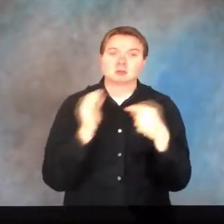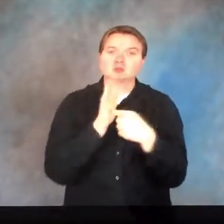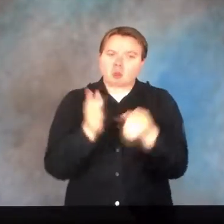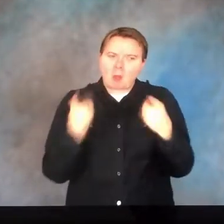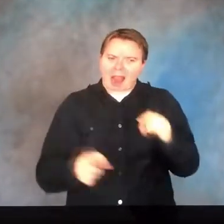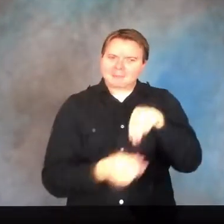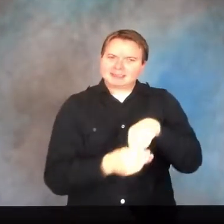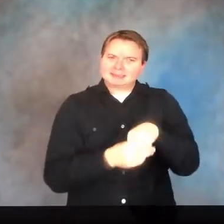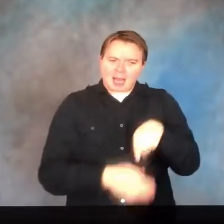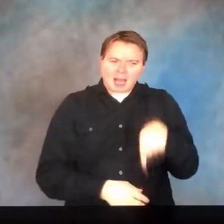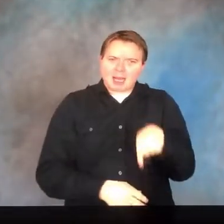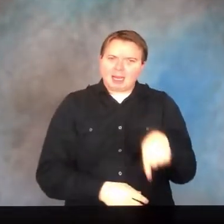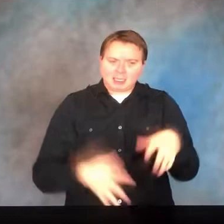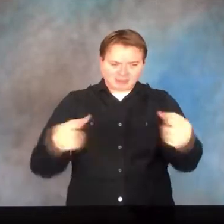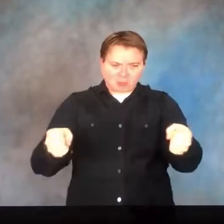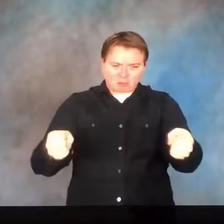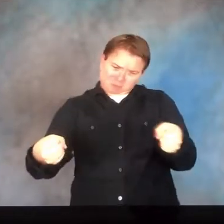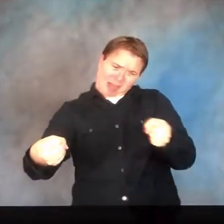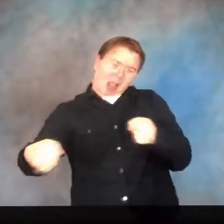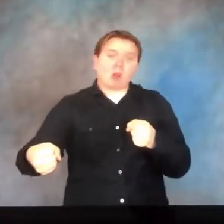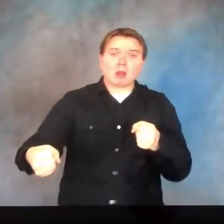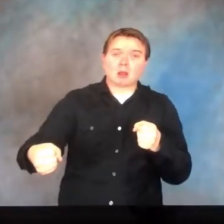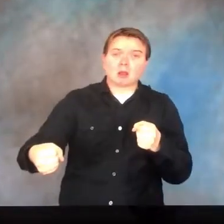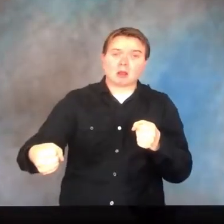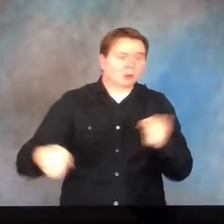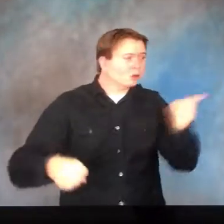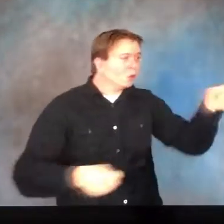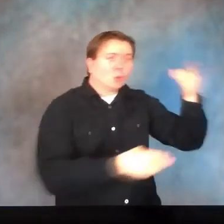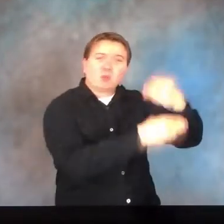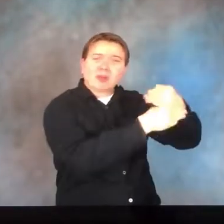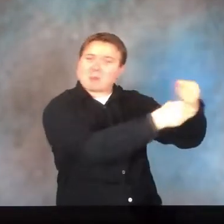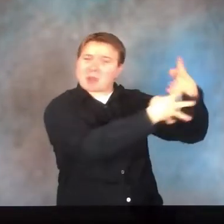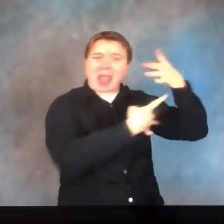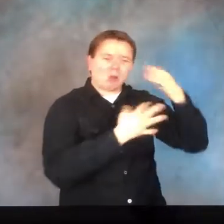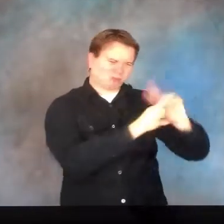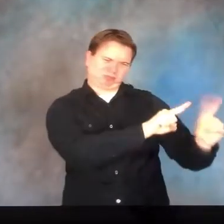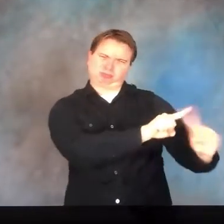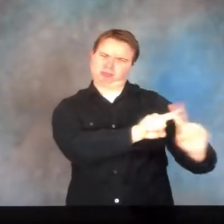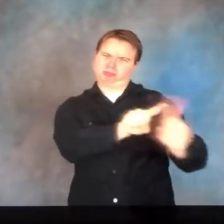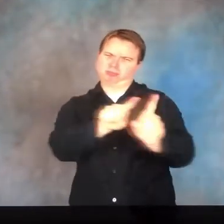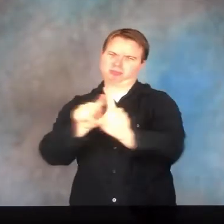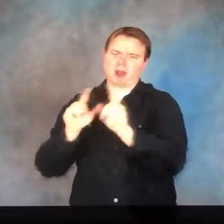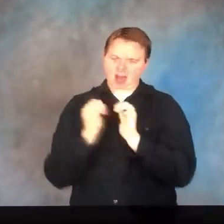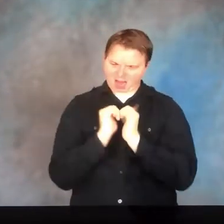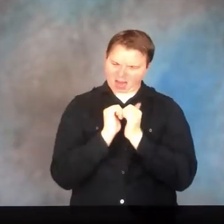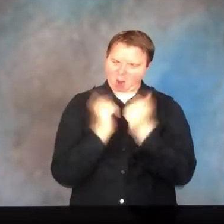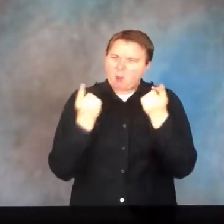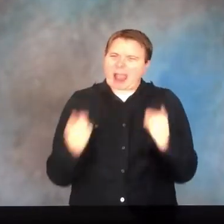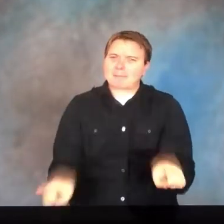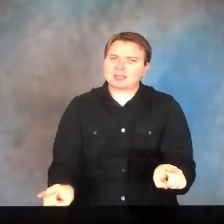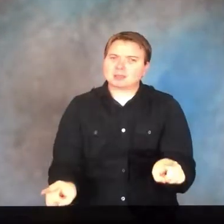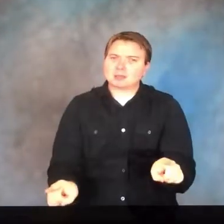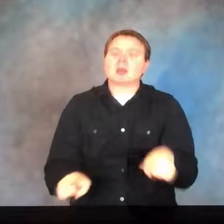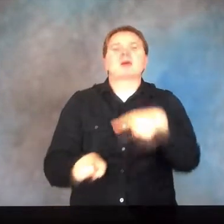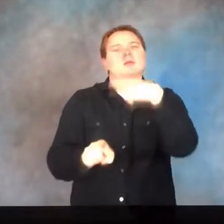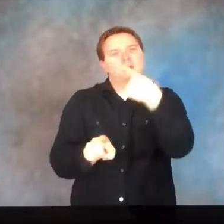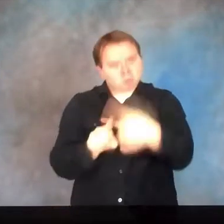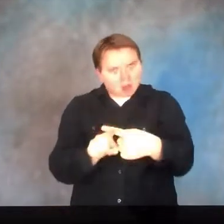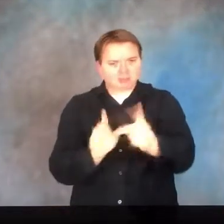there. Be creative with that. Maybe the steering wheel got bent, or the window got shattered. All these different